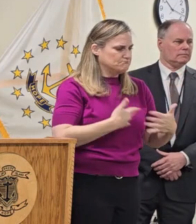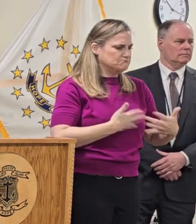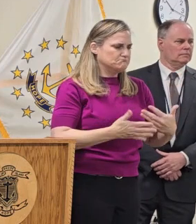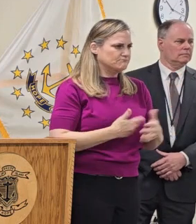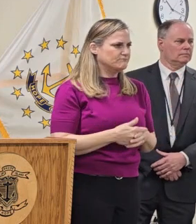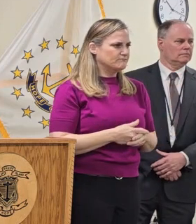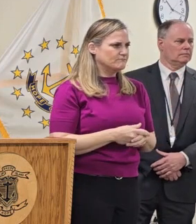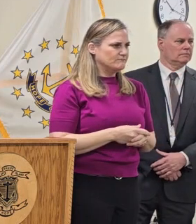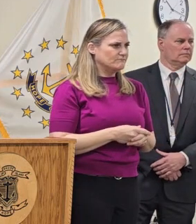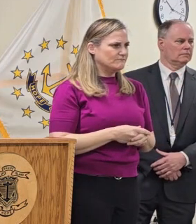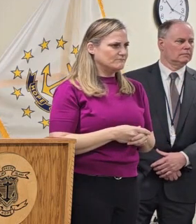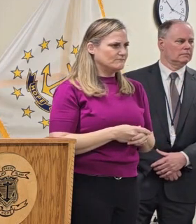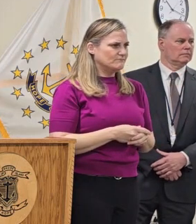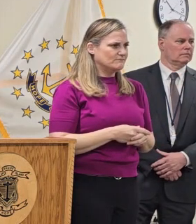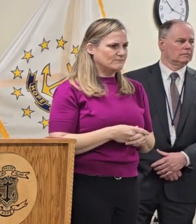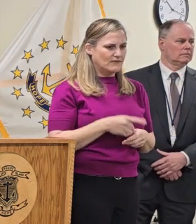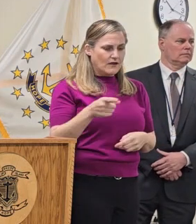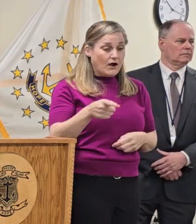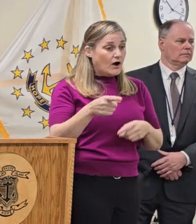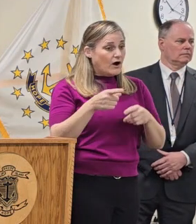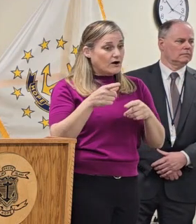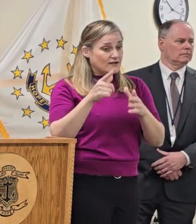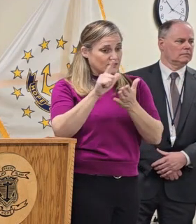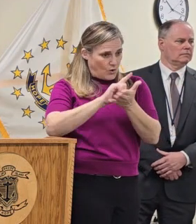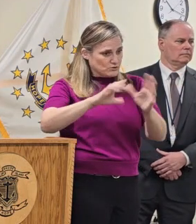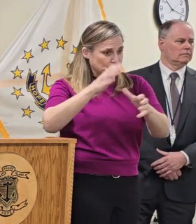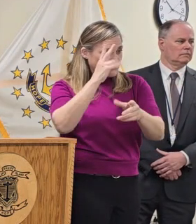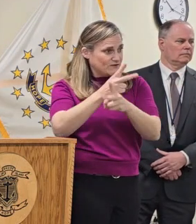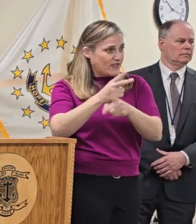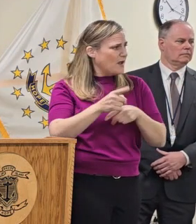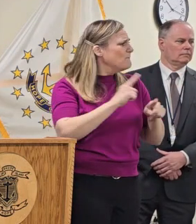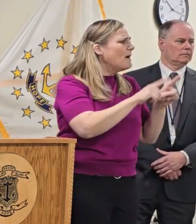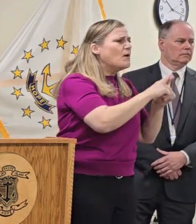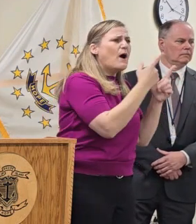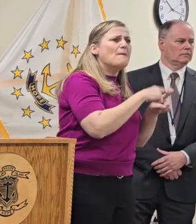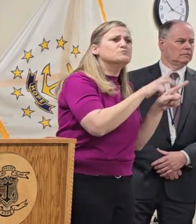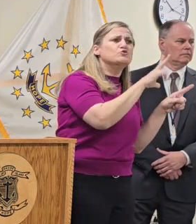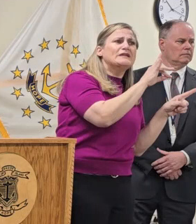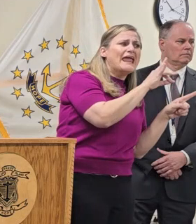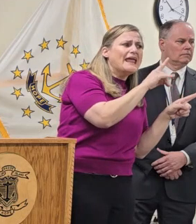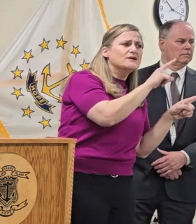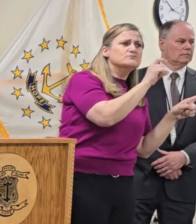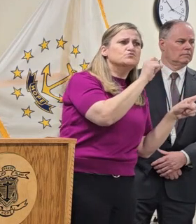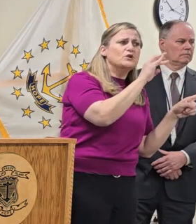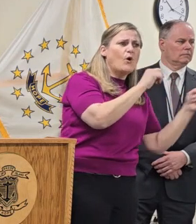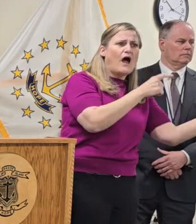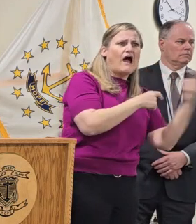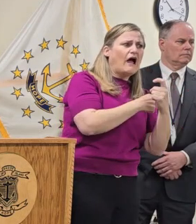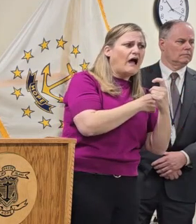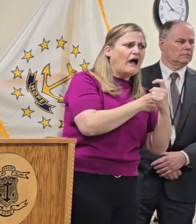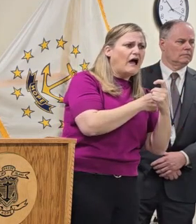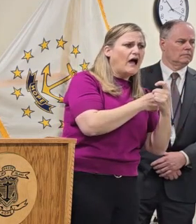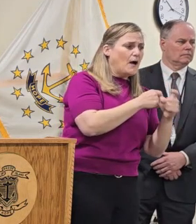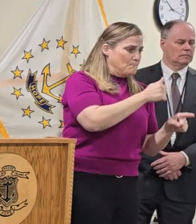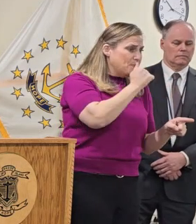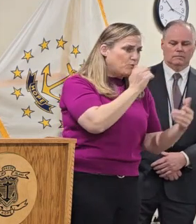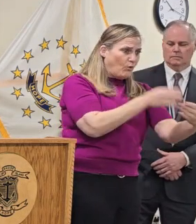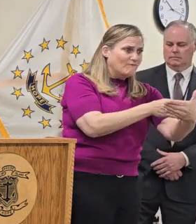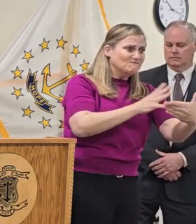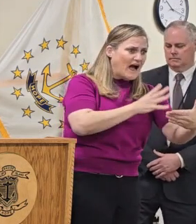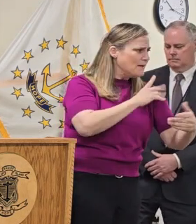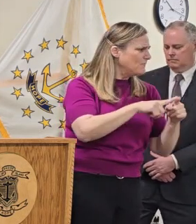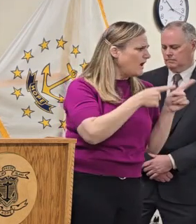but that that's we're what happened have. With 38 studios, is the focus was all on getting money from the private parties and not on digging